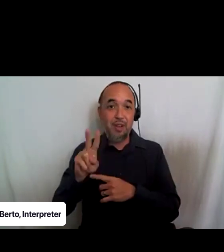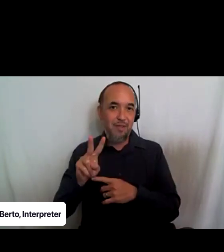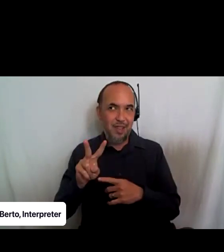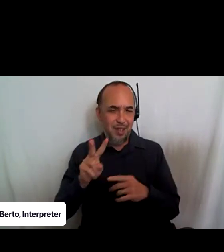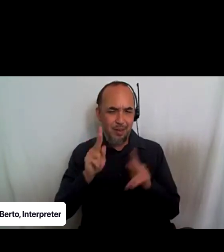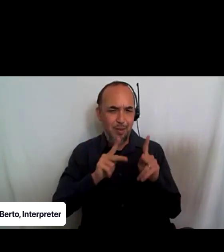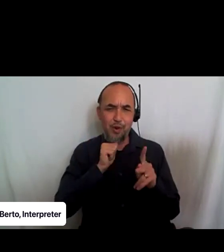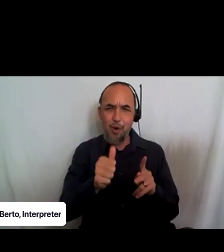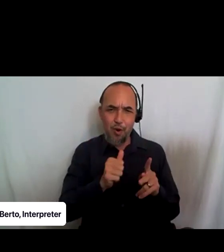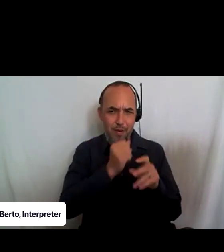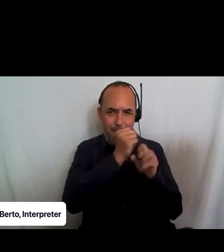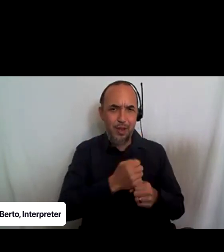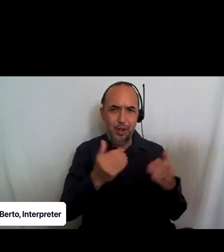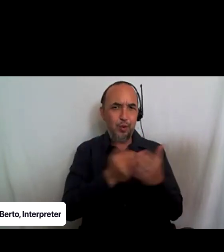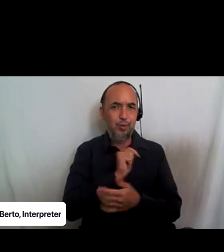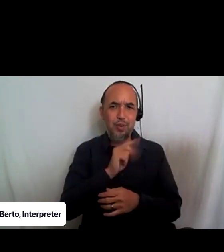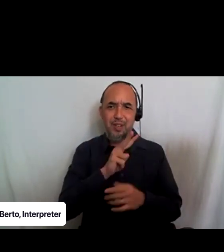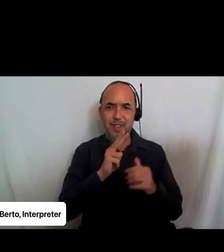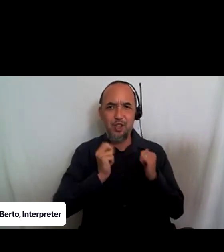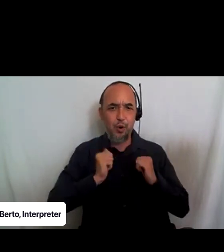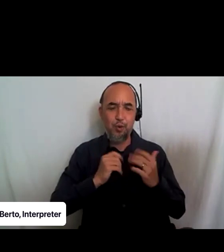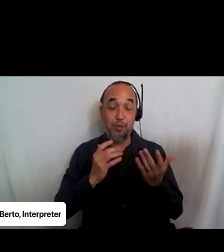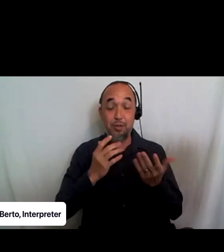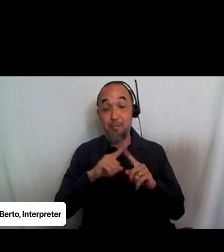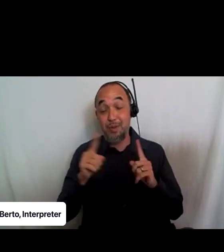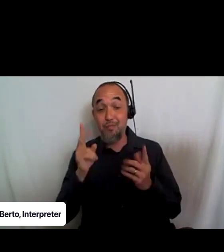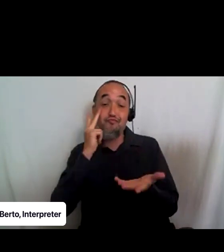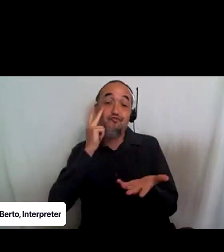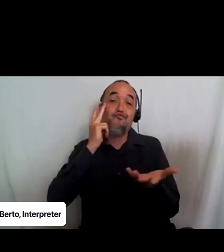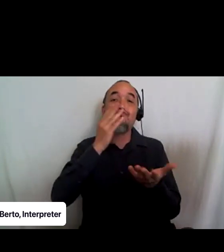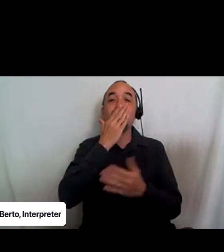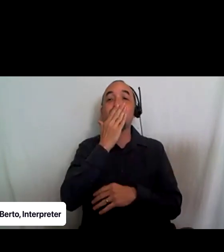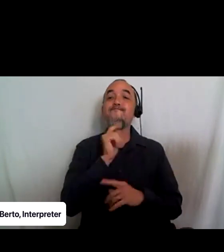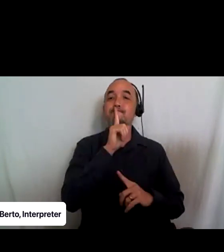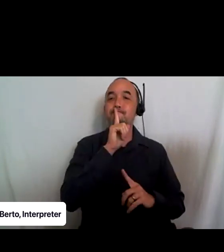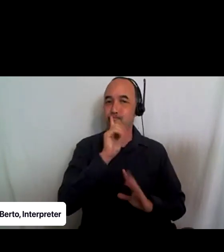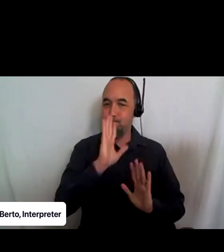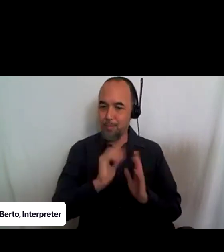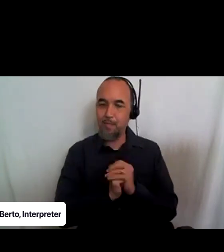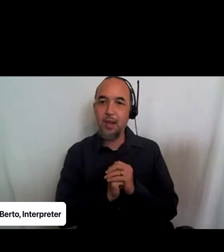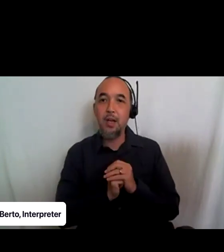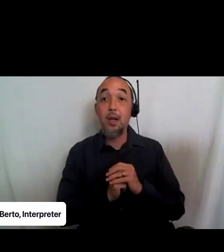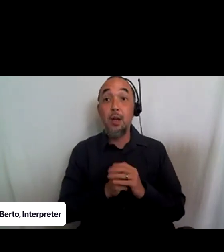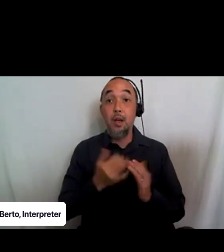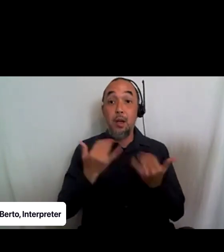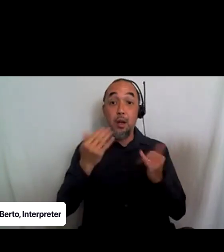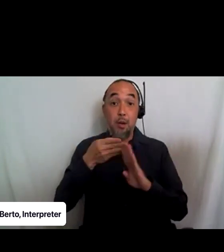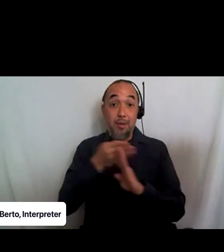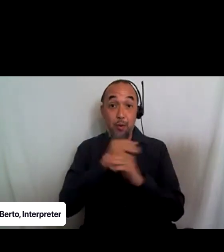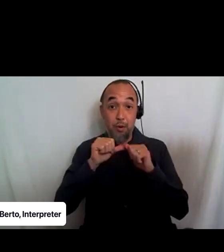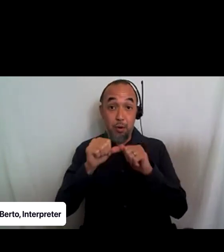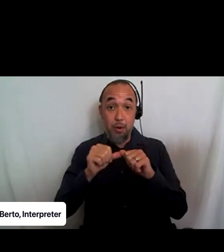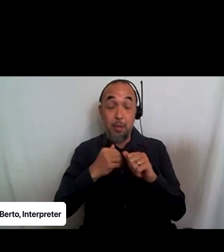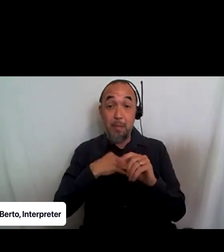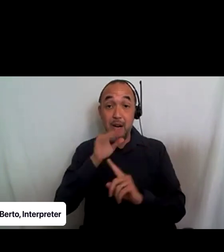anything, but we're trying to see what we can do. So that's as much as I can say. Before I go on, my camera battery is going to